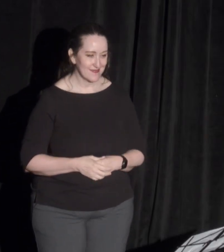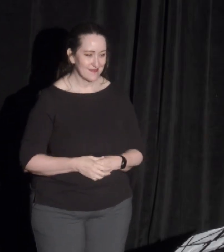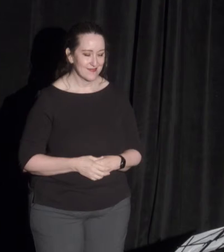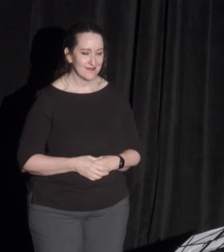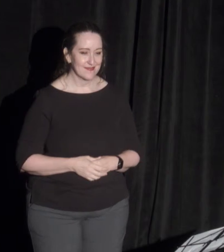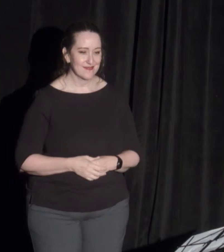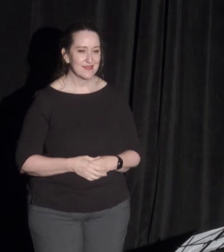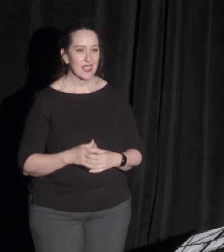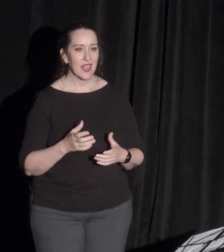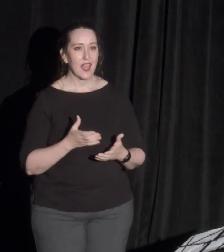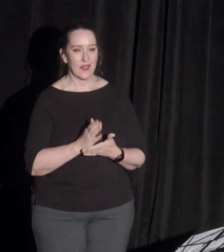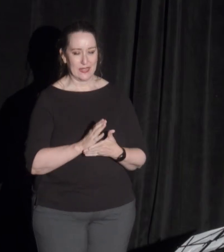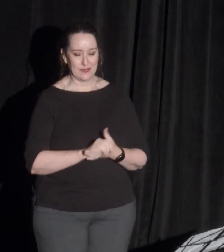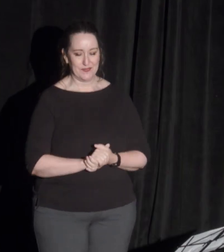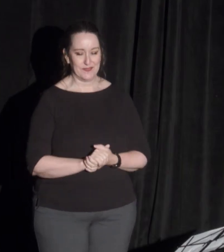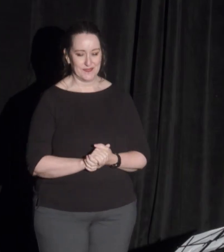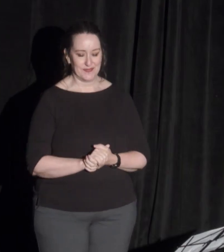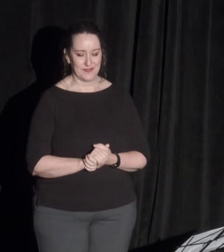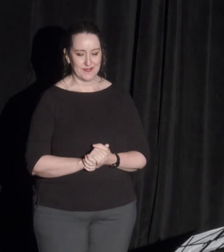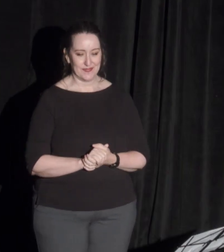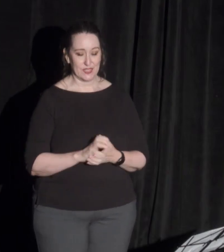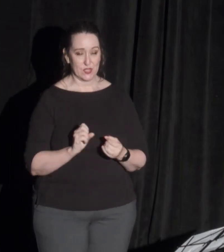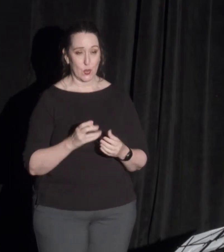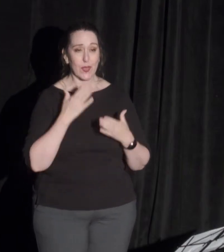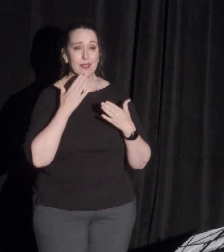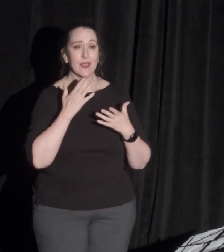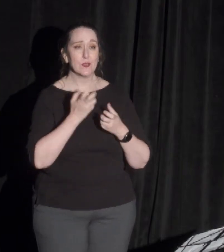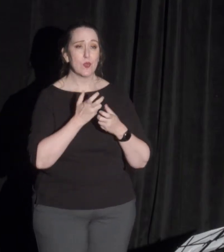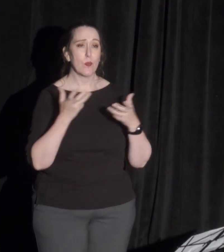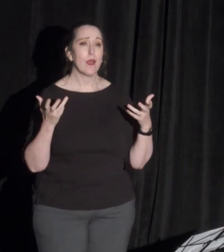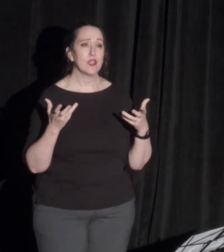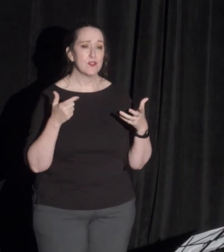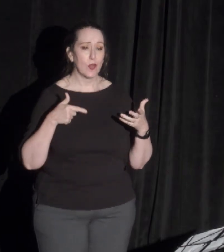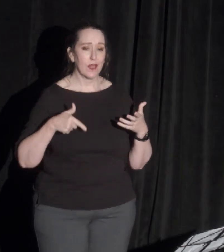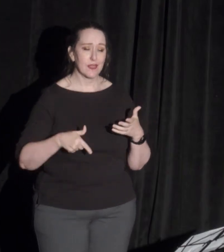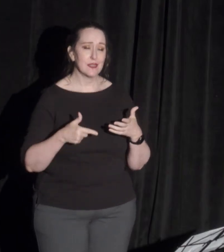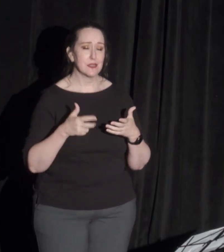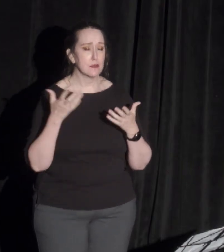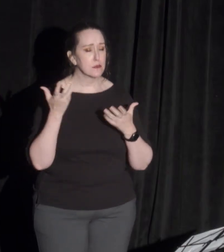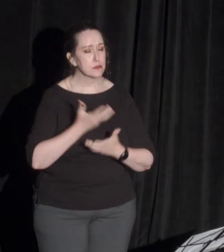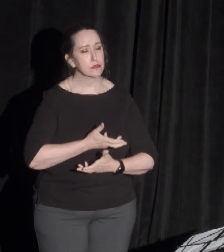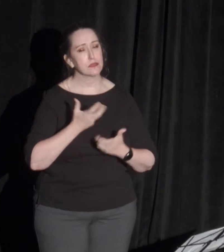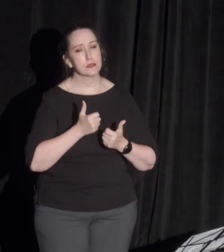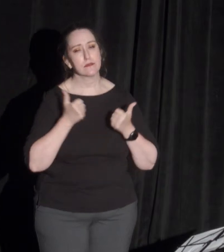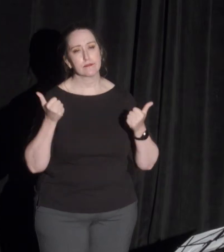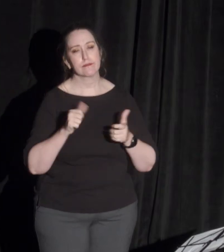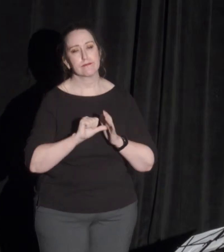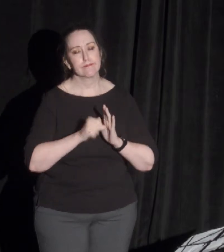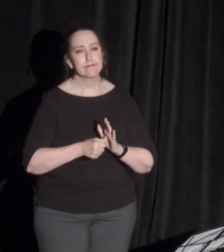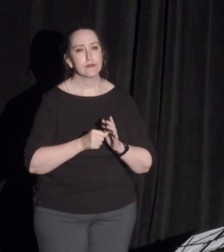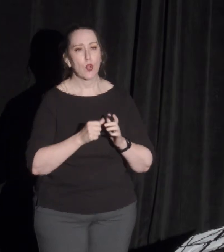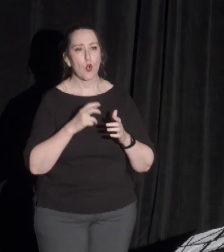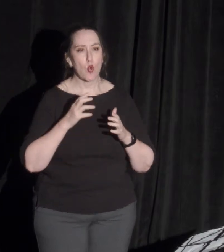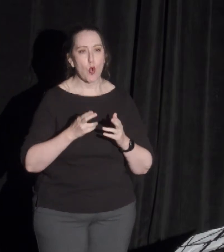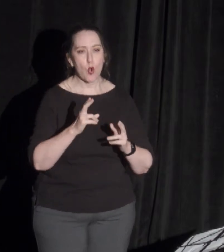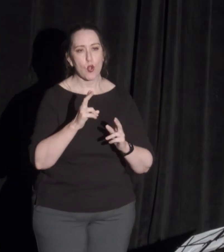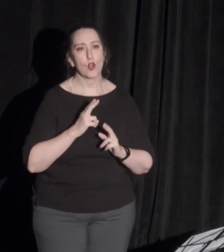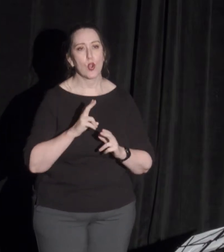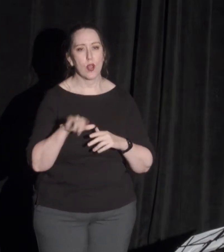All right. So thank you so much for this tremendous honor, and to all my fellow finalists for